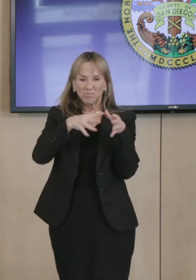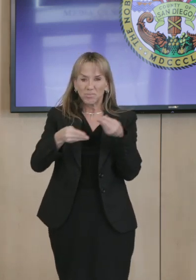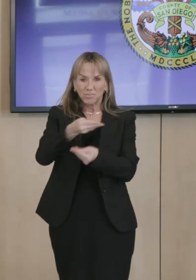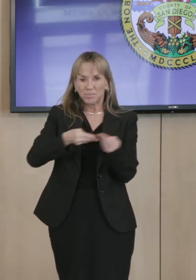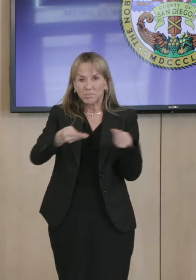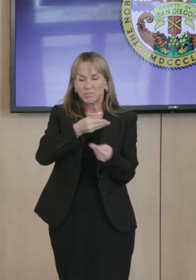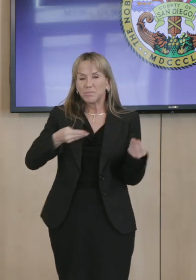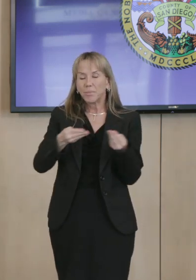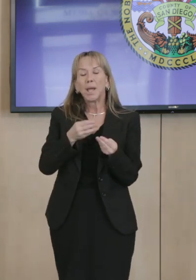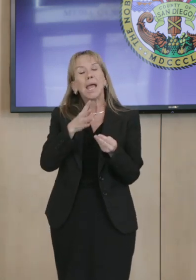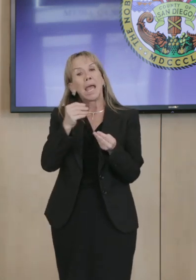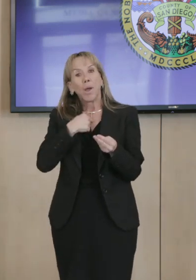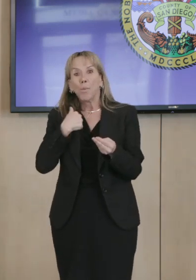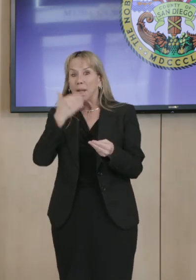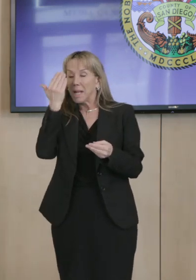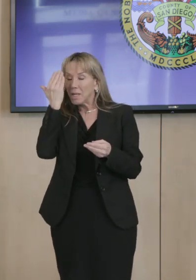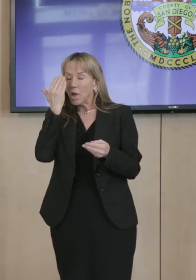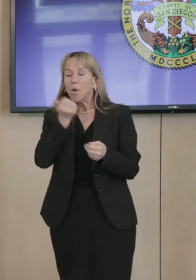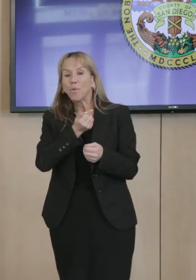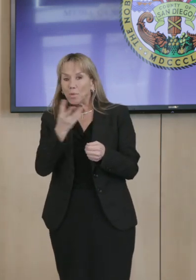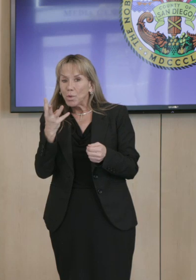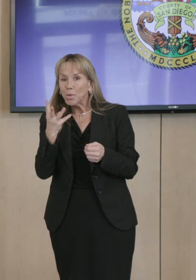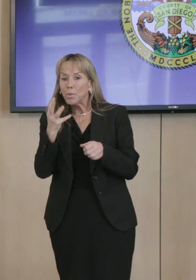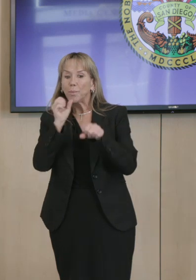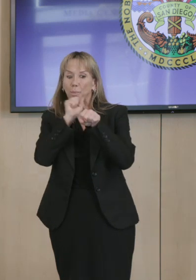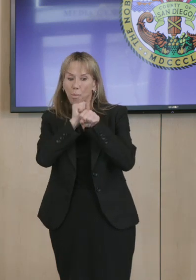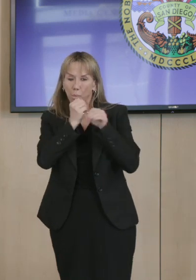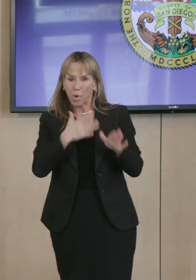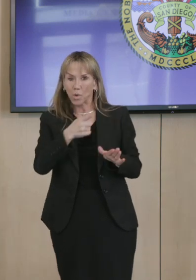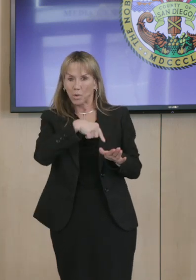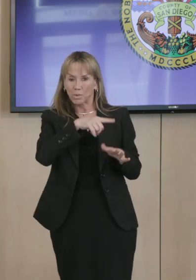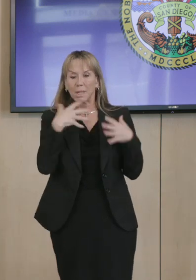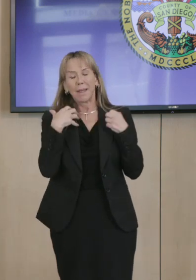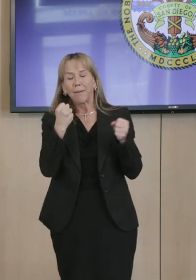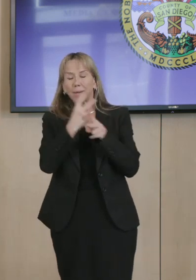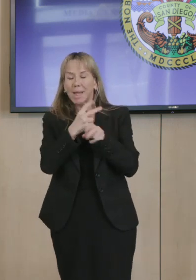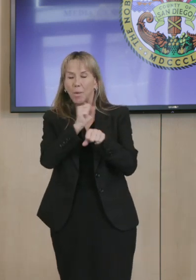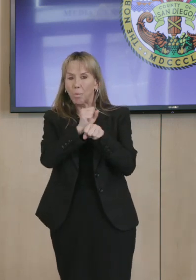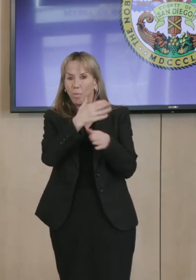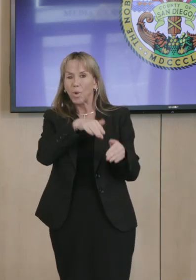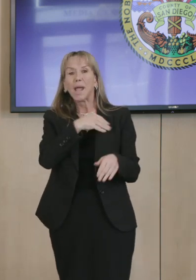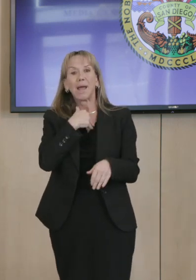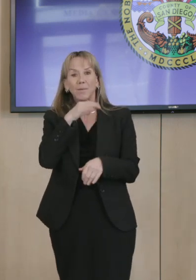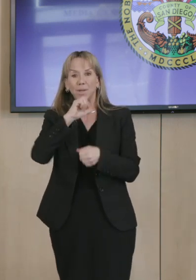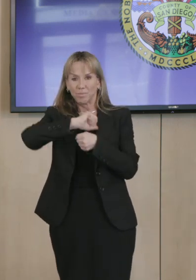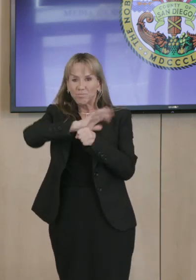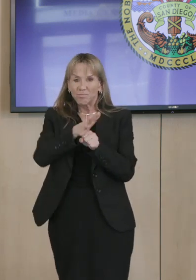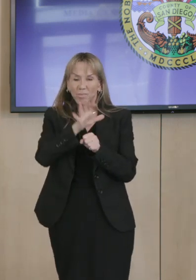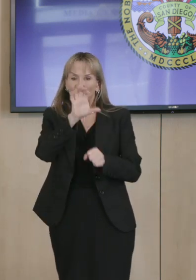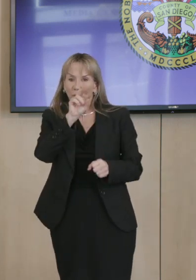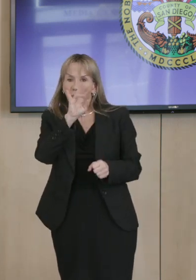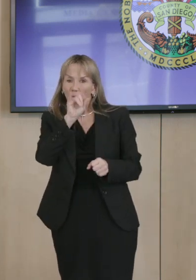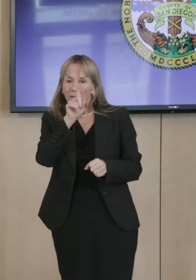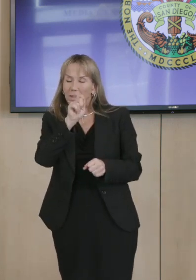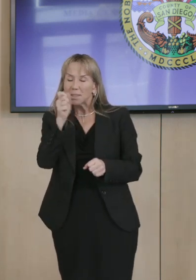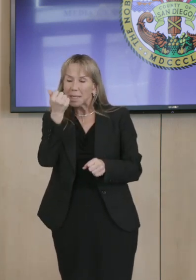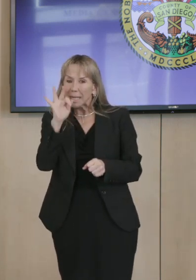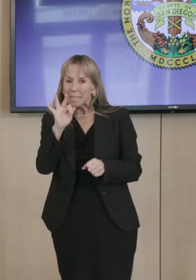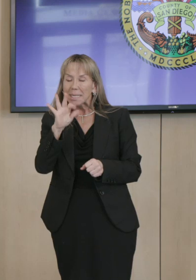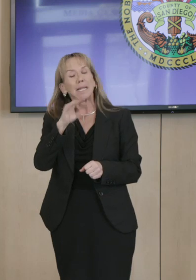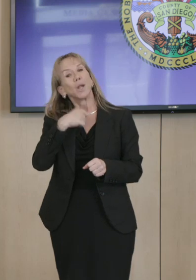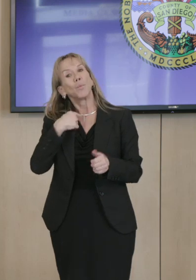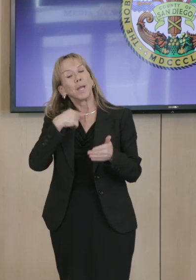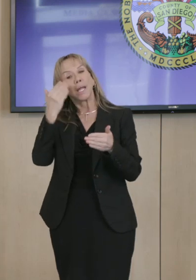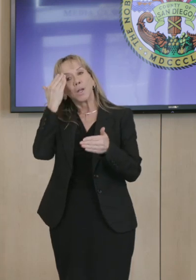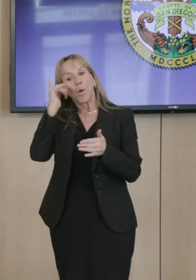workers who have COVID-19. The cases to date are primarily related to social groups